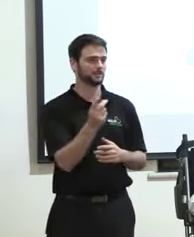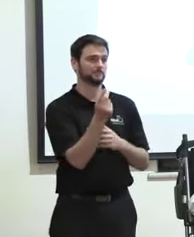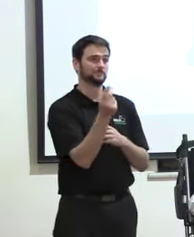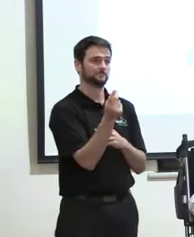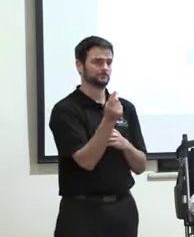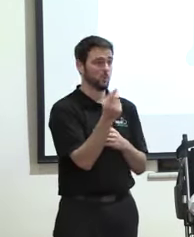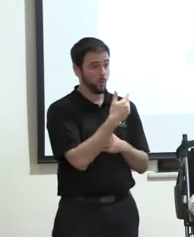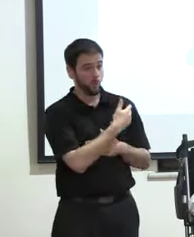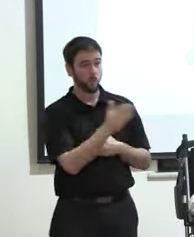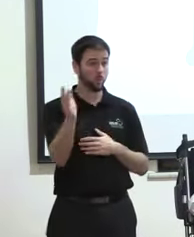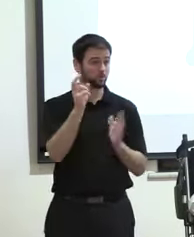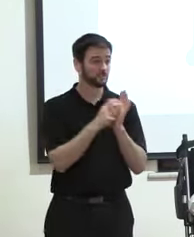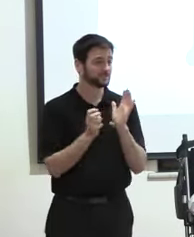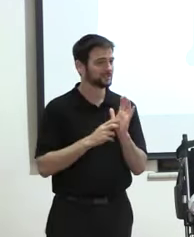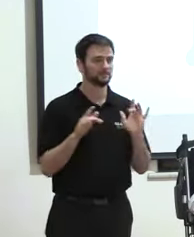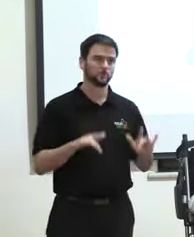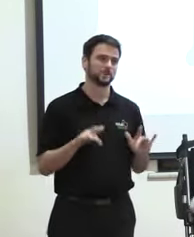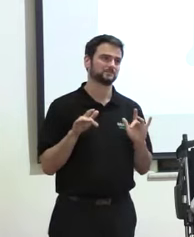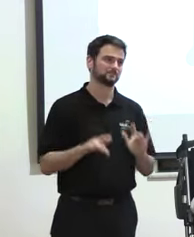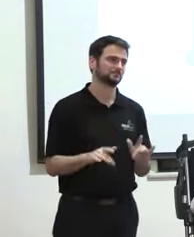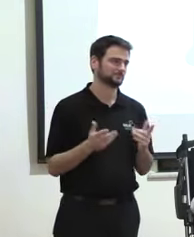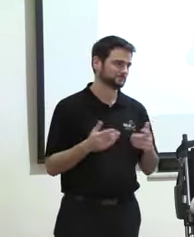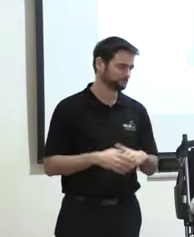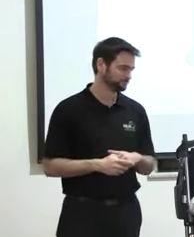in order and more businesses register.